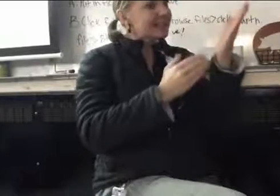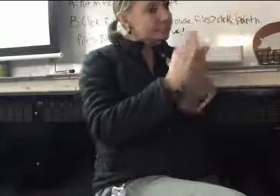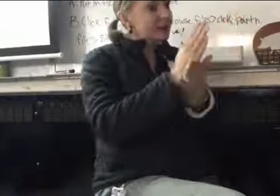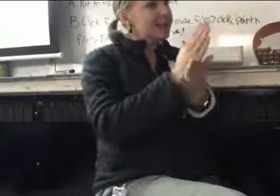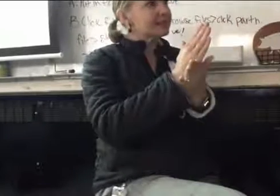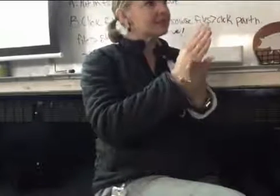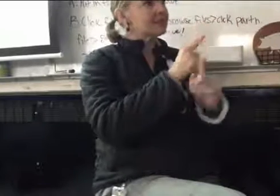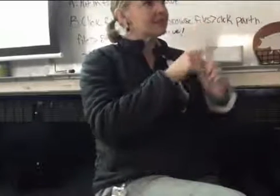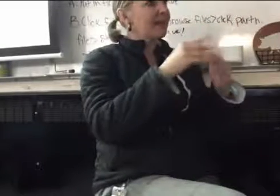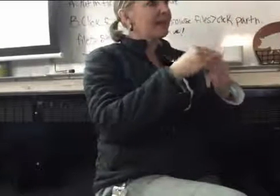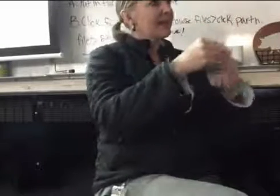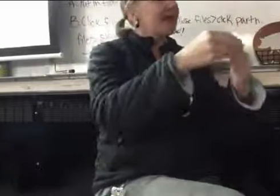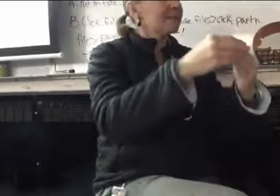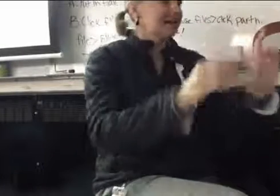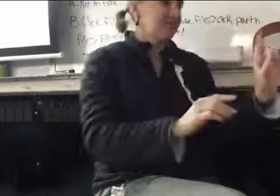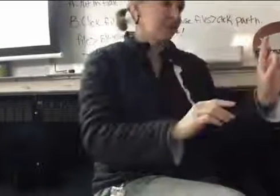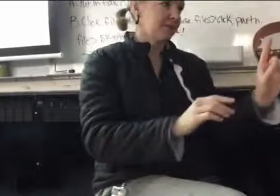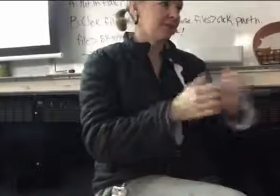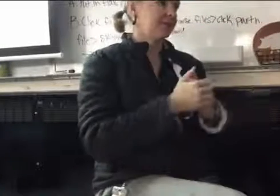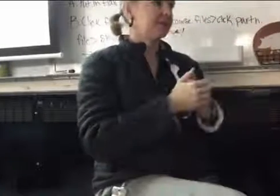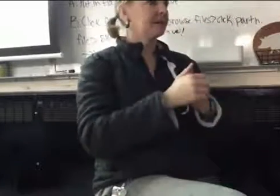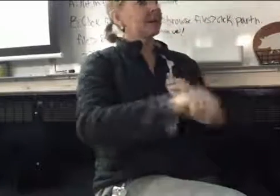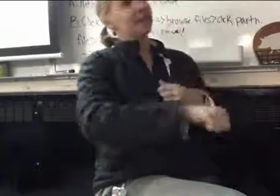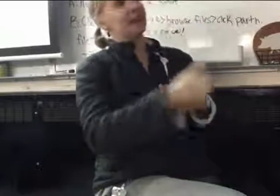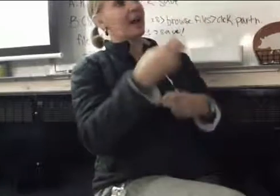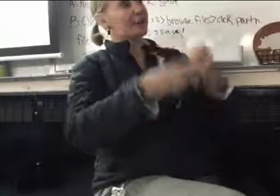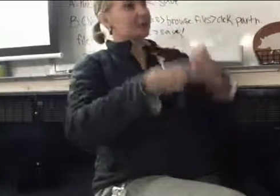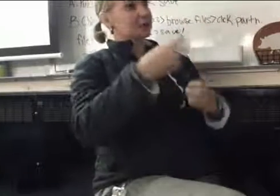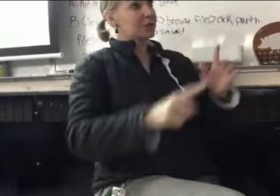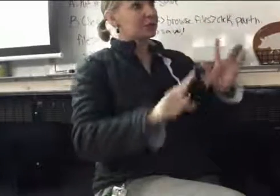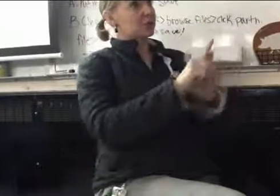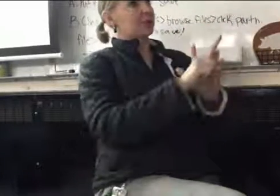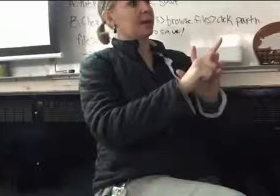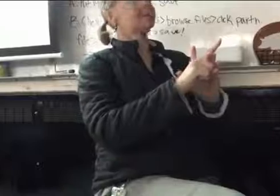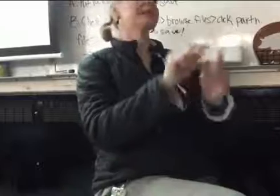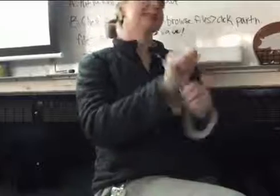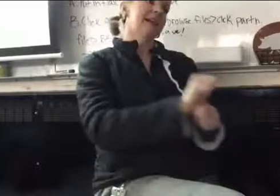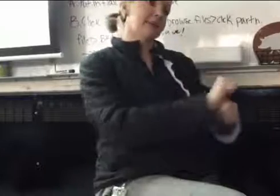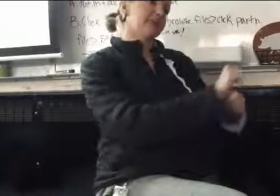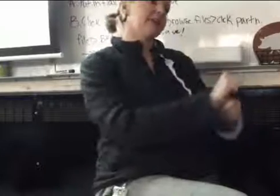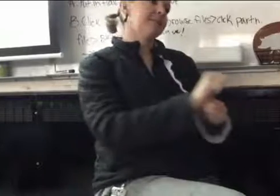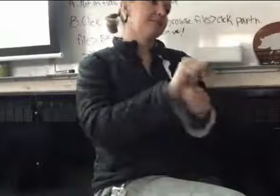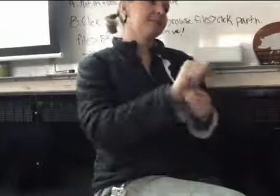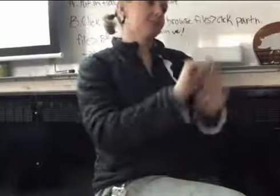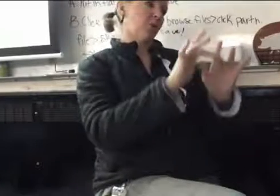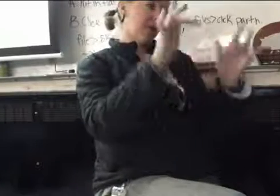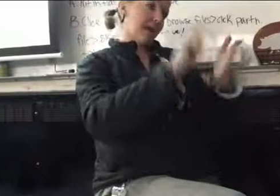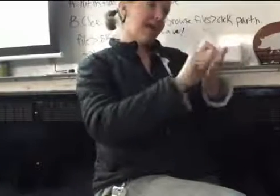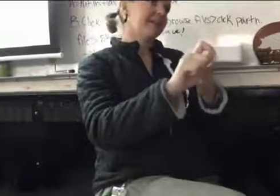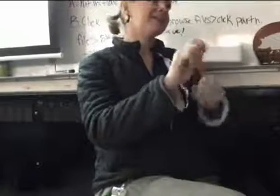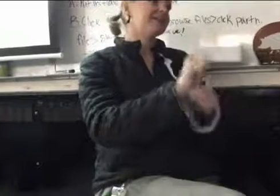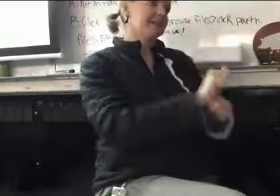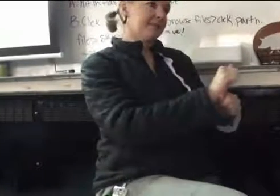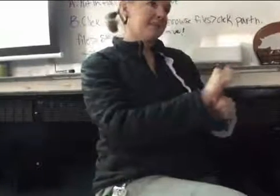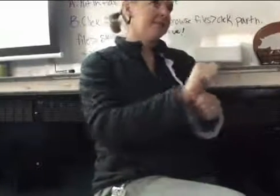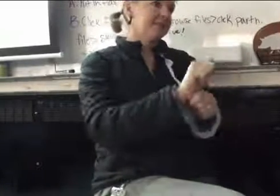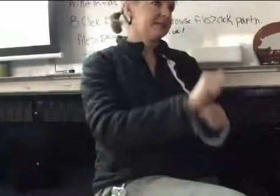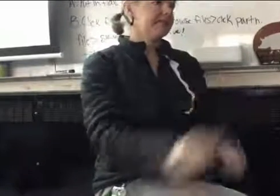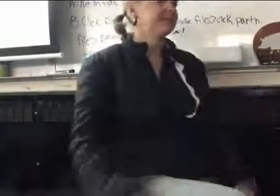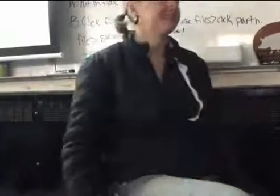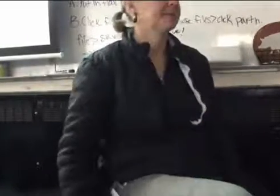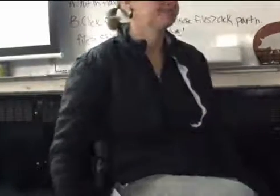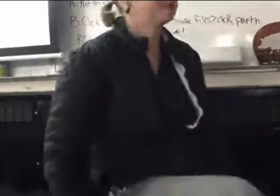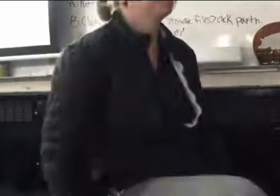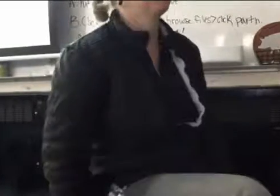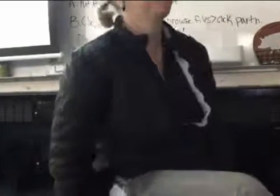Democrats. Now, the other issue that's going to come up is slavery. If you will highlight slavery. Now, a lot of